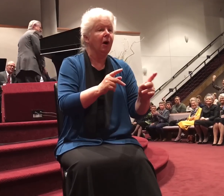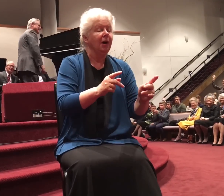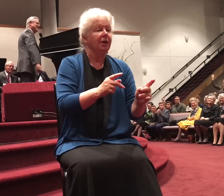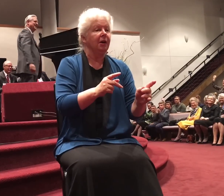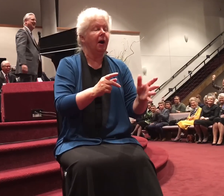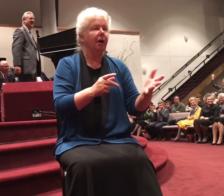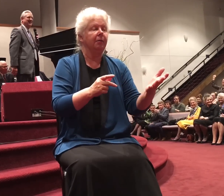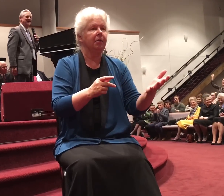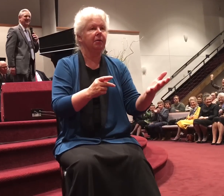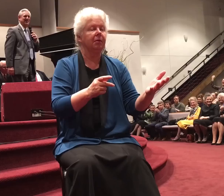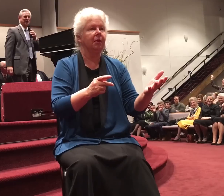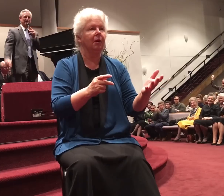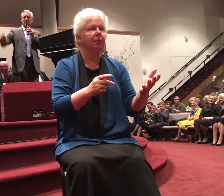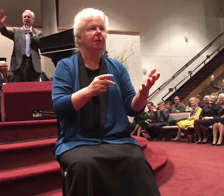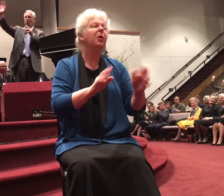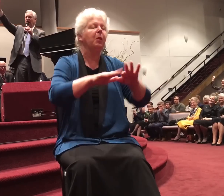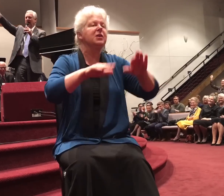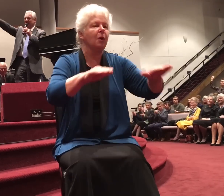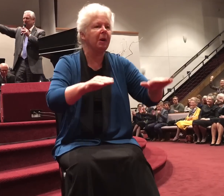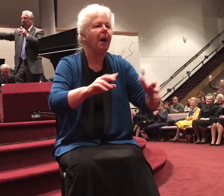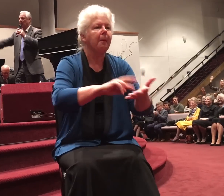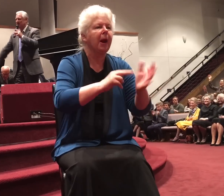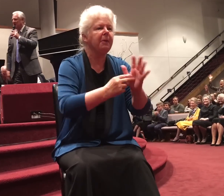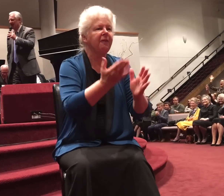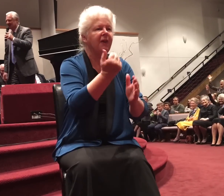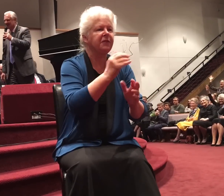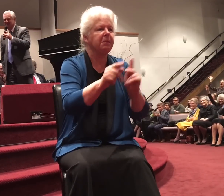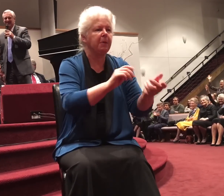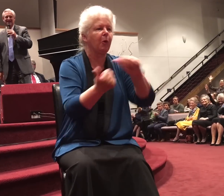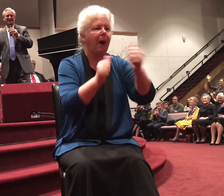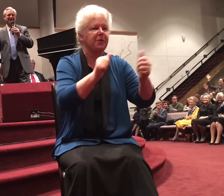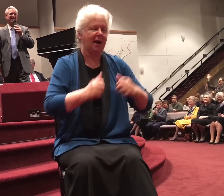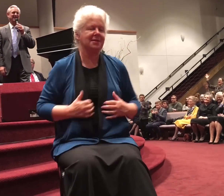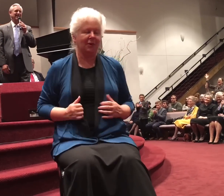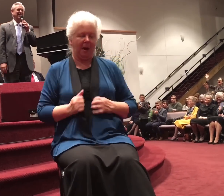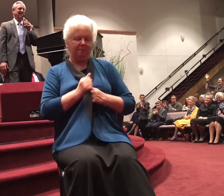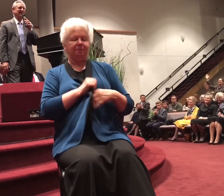place. We drank water at Joel's place.